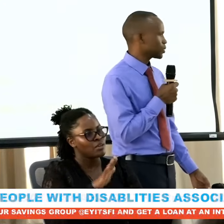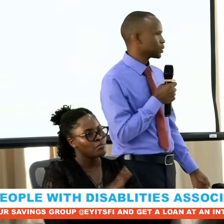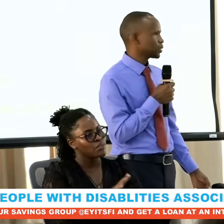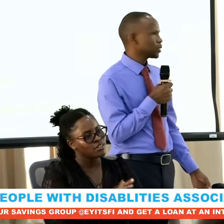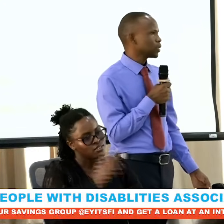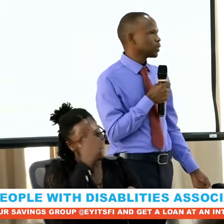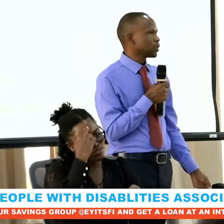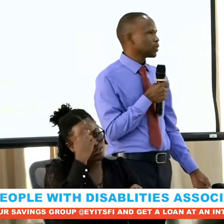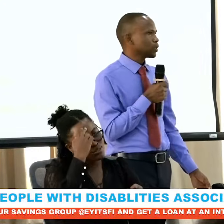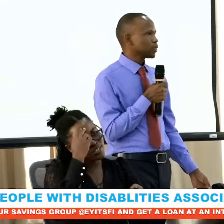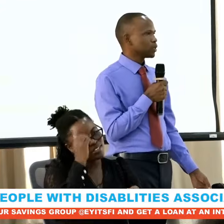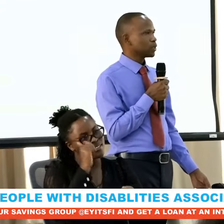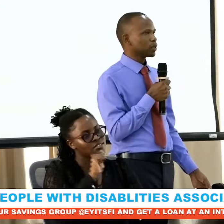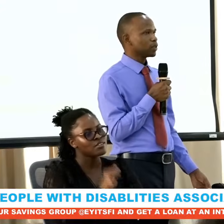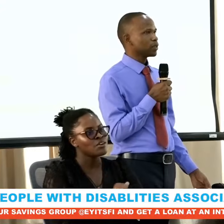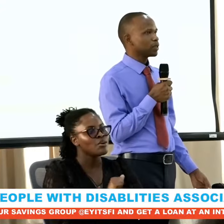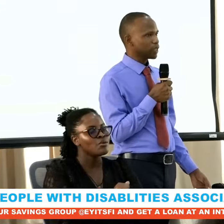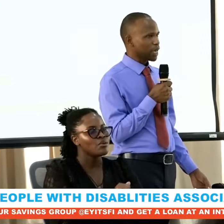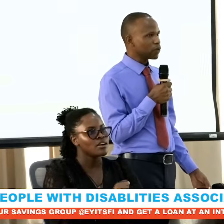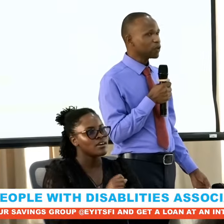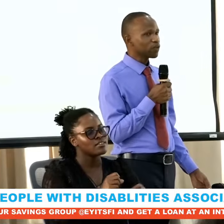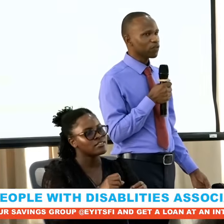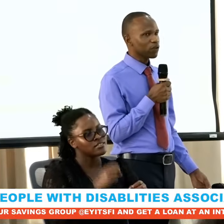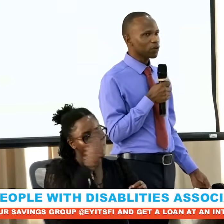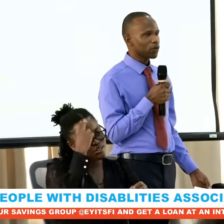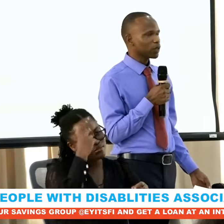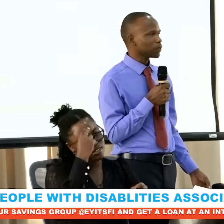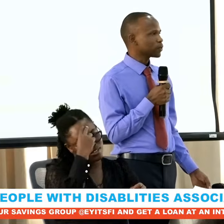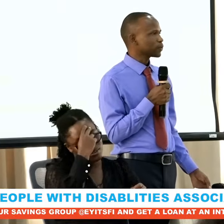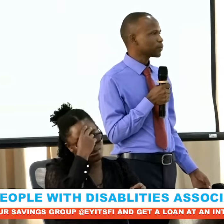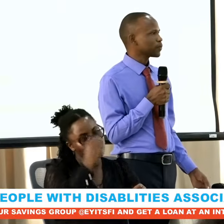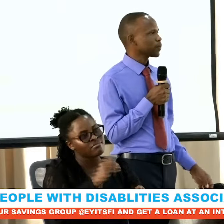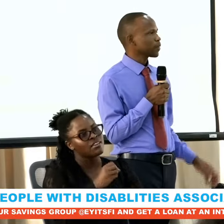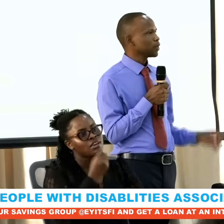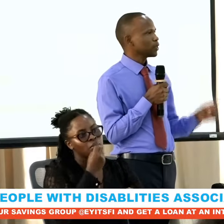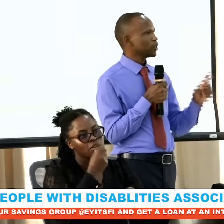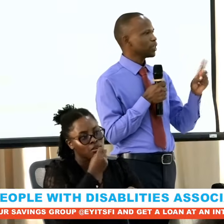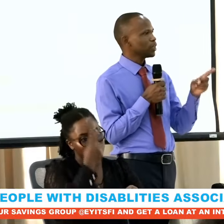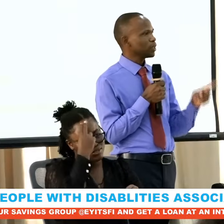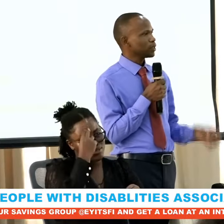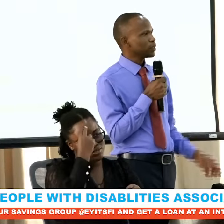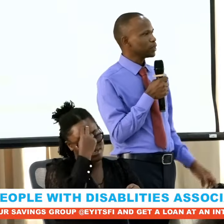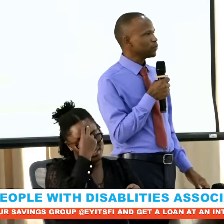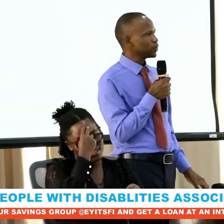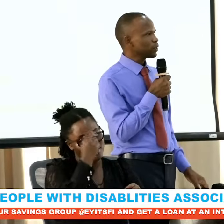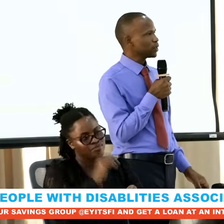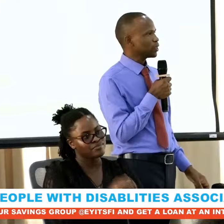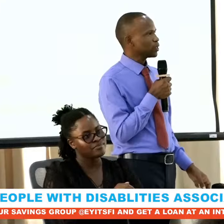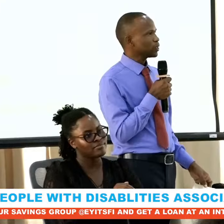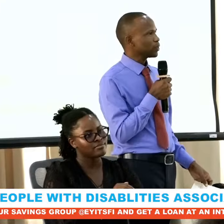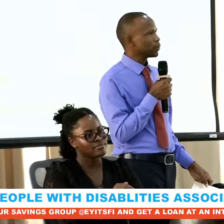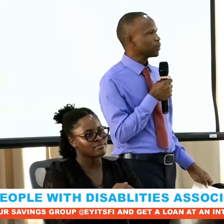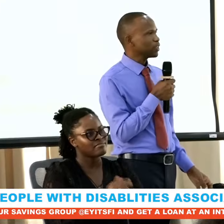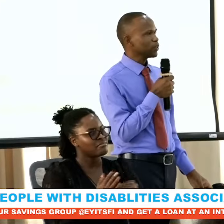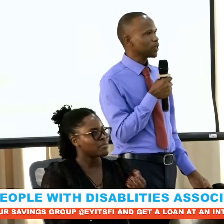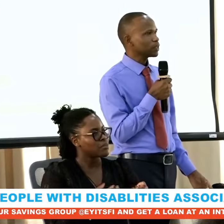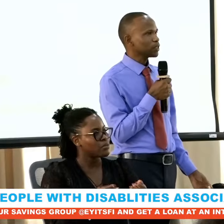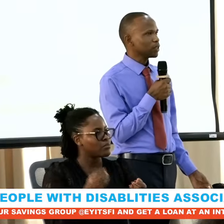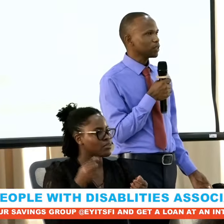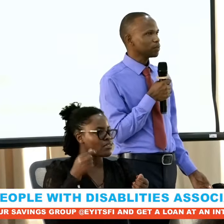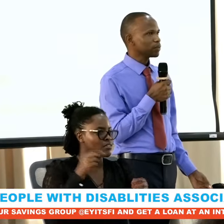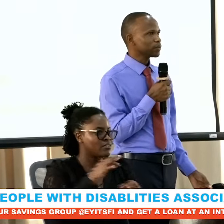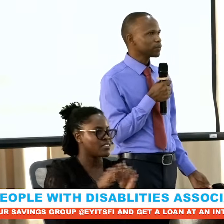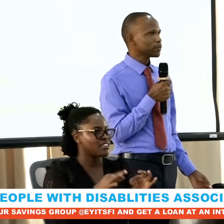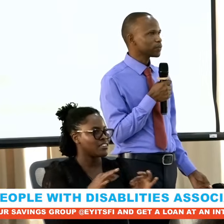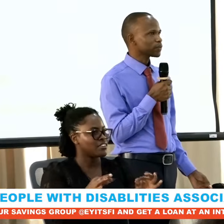students, and they are doing very well. Then gift and opened, you can stand